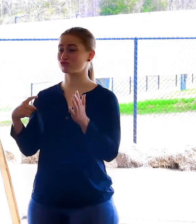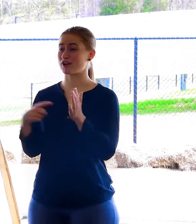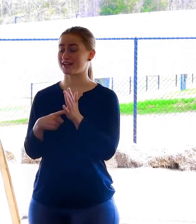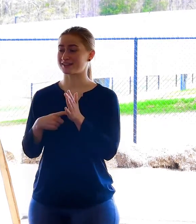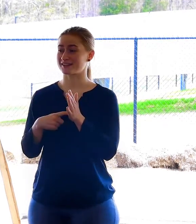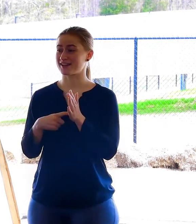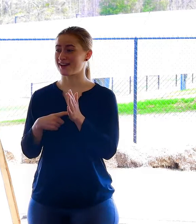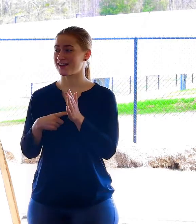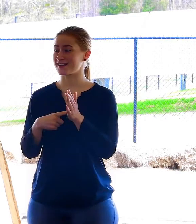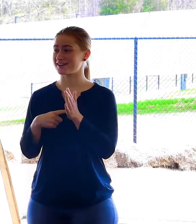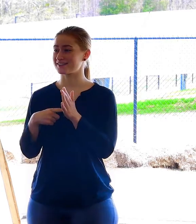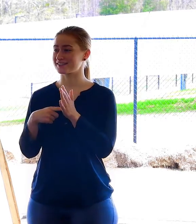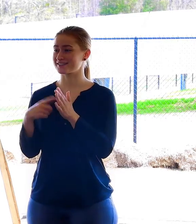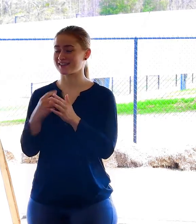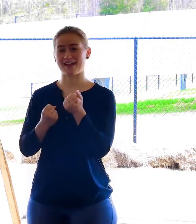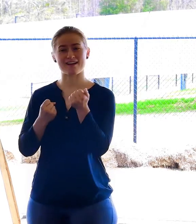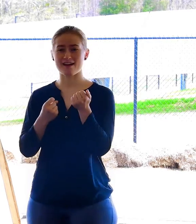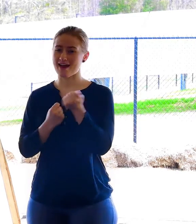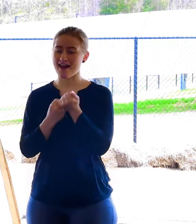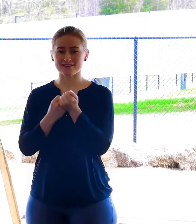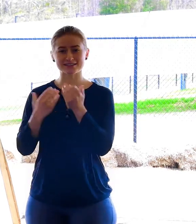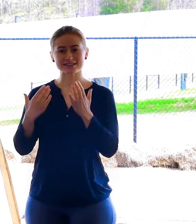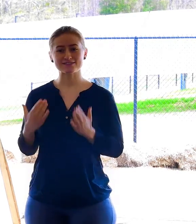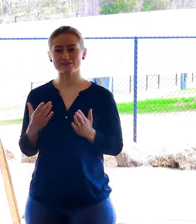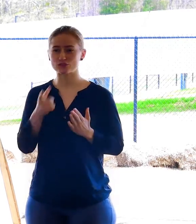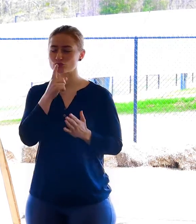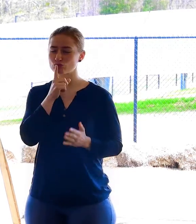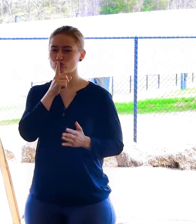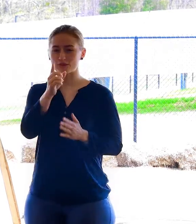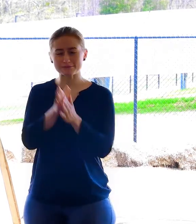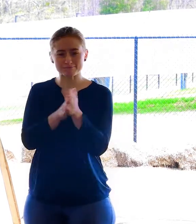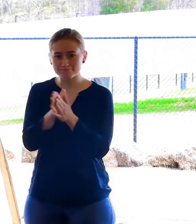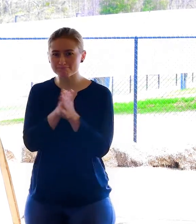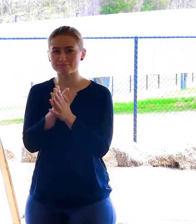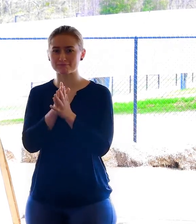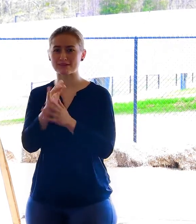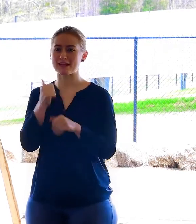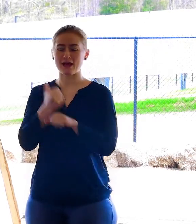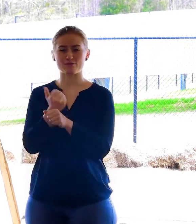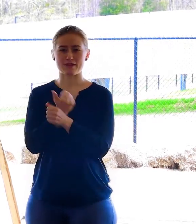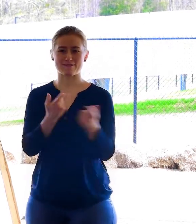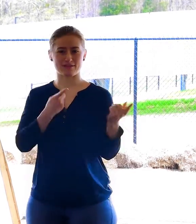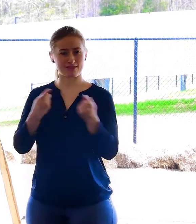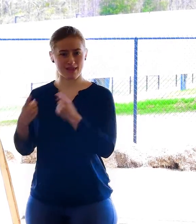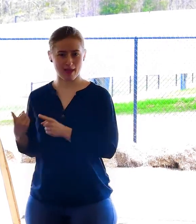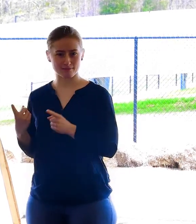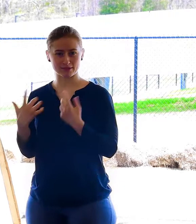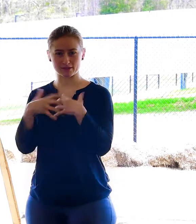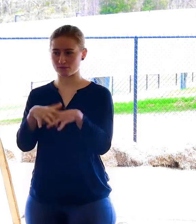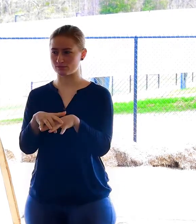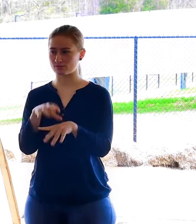the activists who really made this entire thing happen.